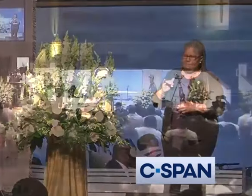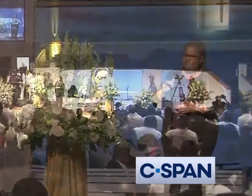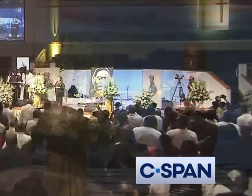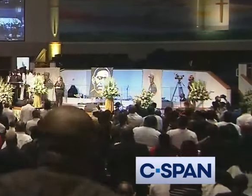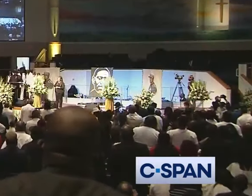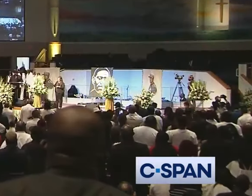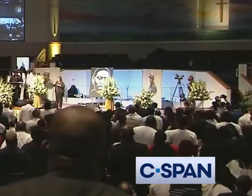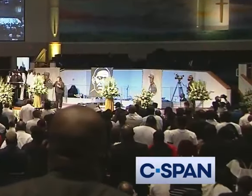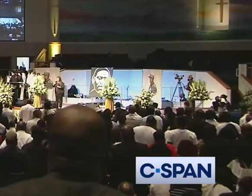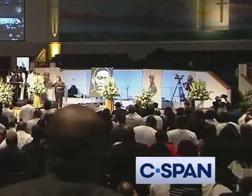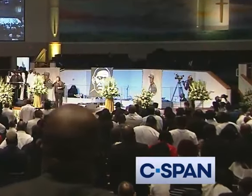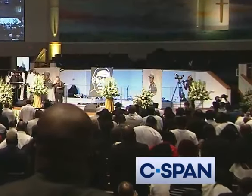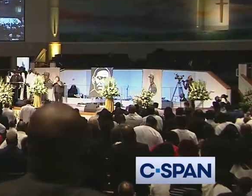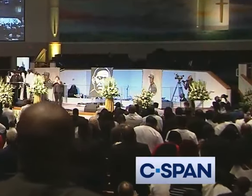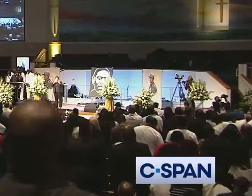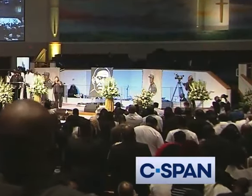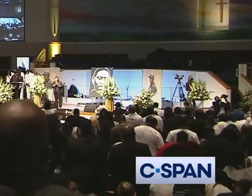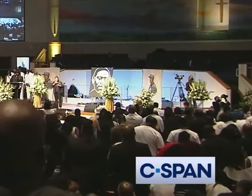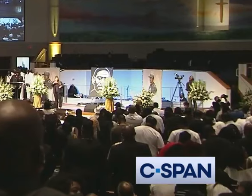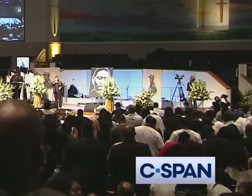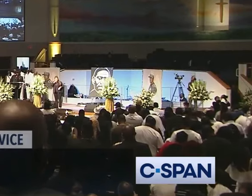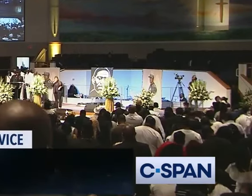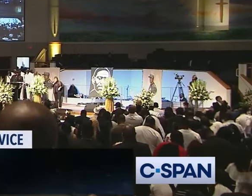Give his family the glory.